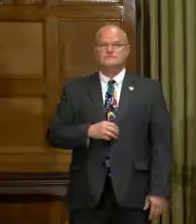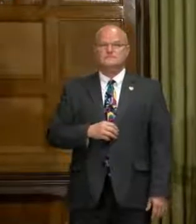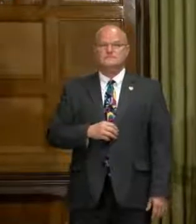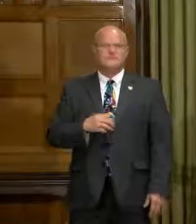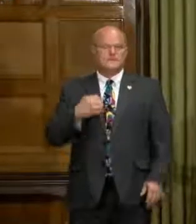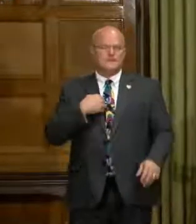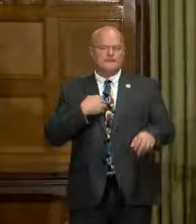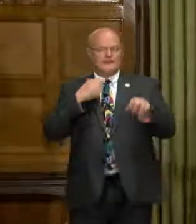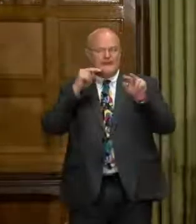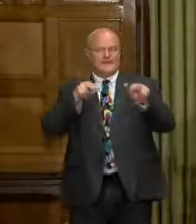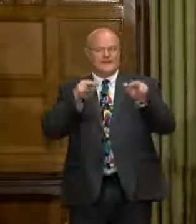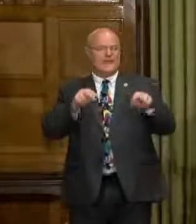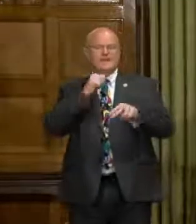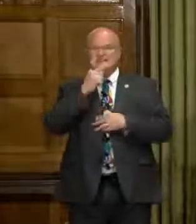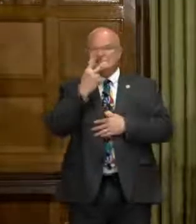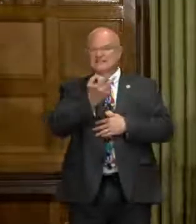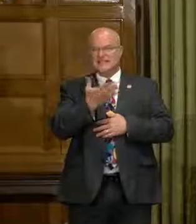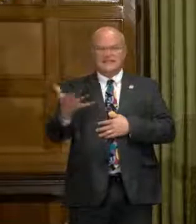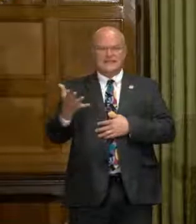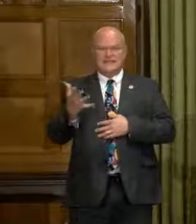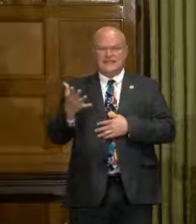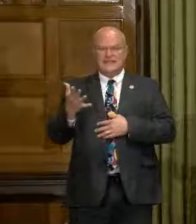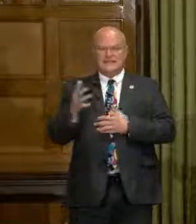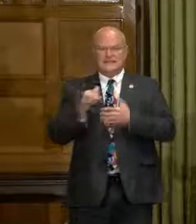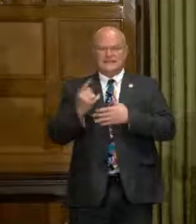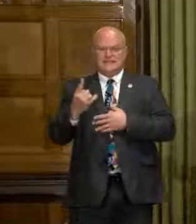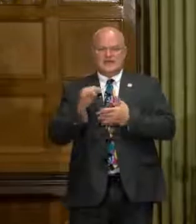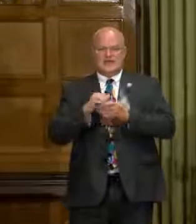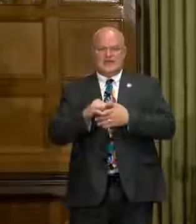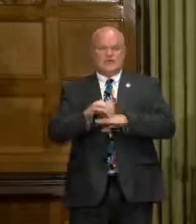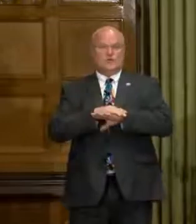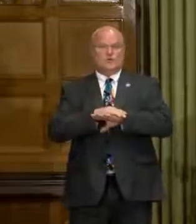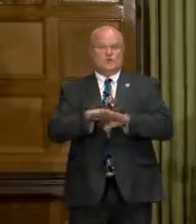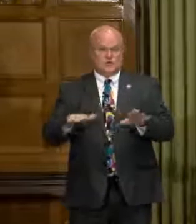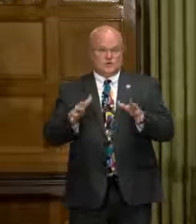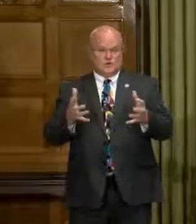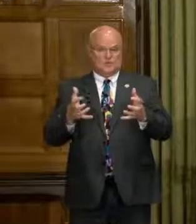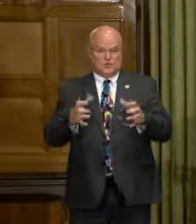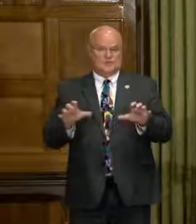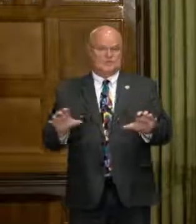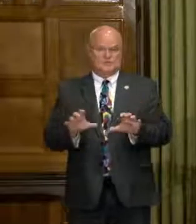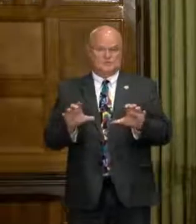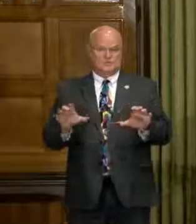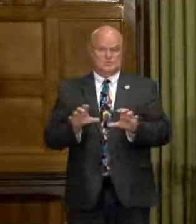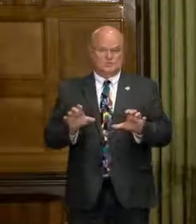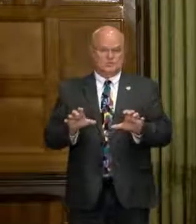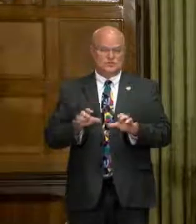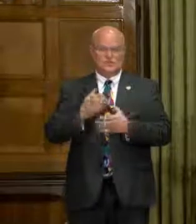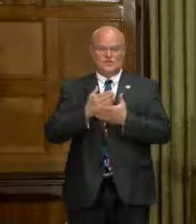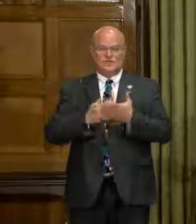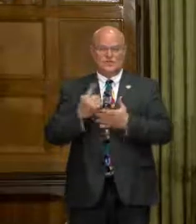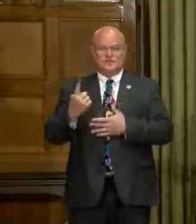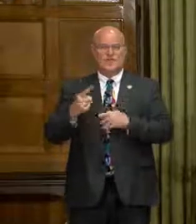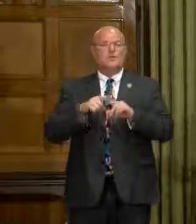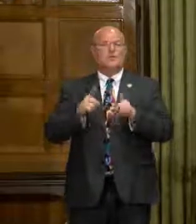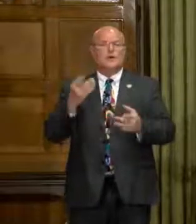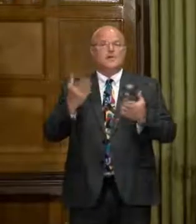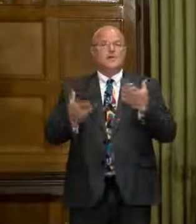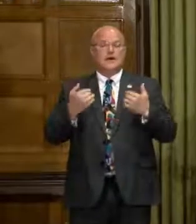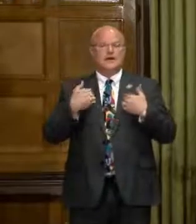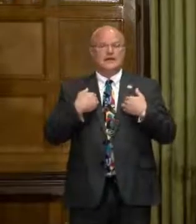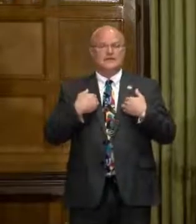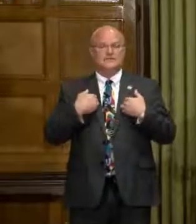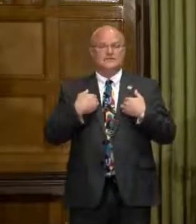I looked at that and I didn't see anything offhand of something we wouldn't want to do, but we might